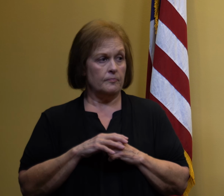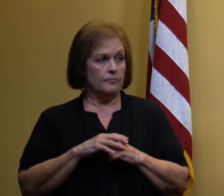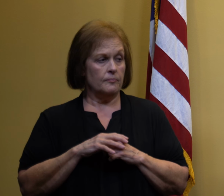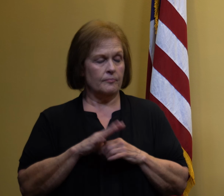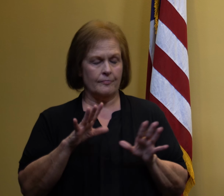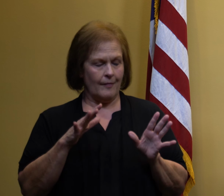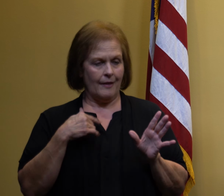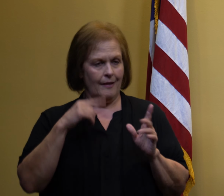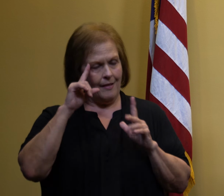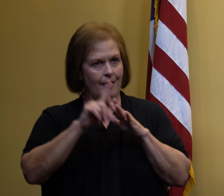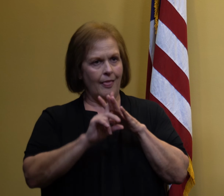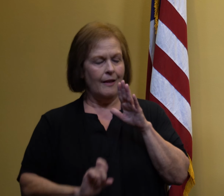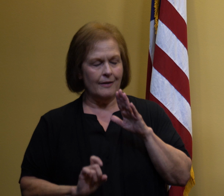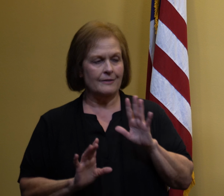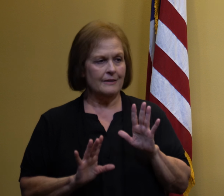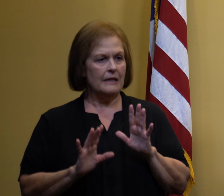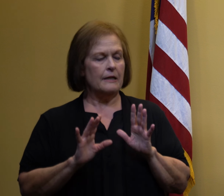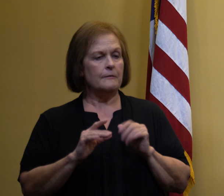I'm losing my thought here.